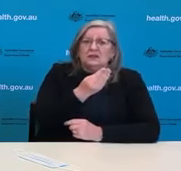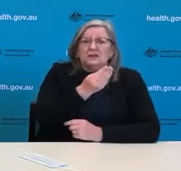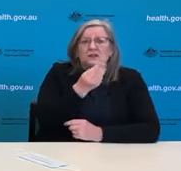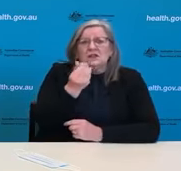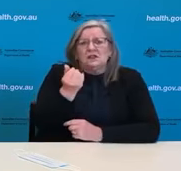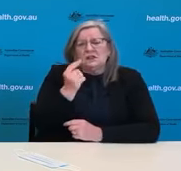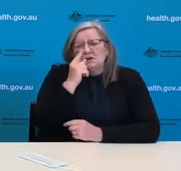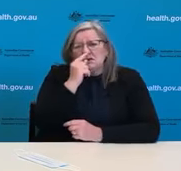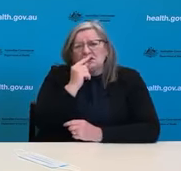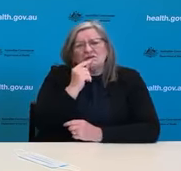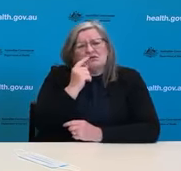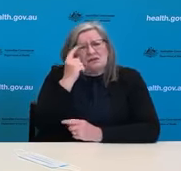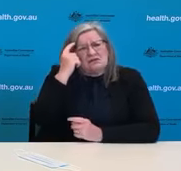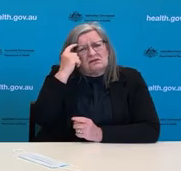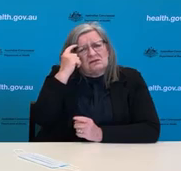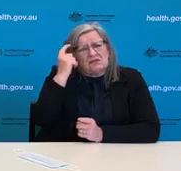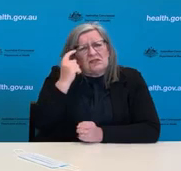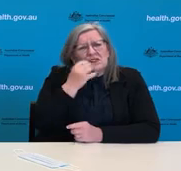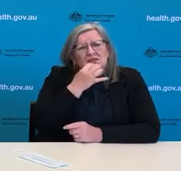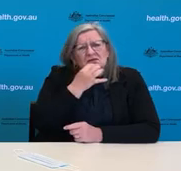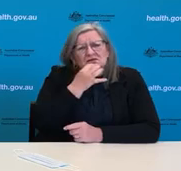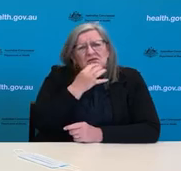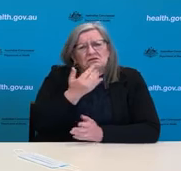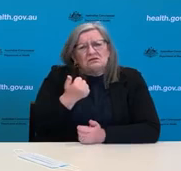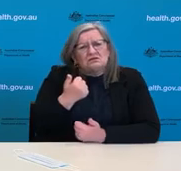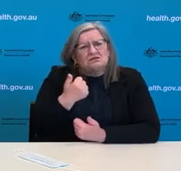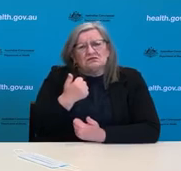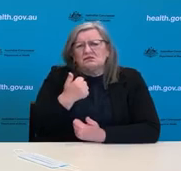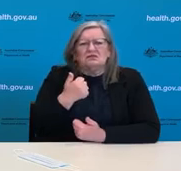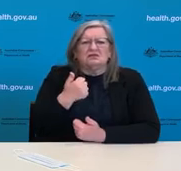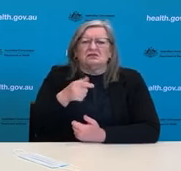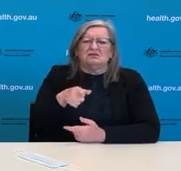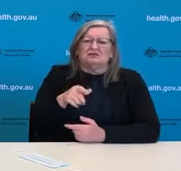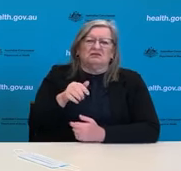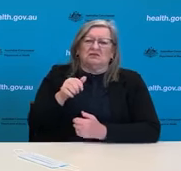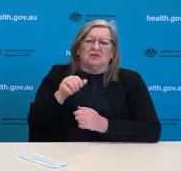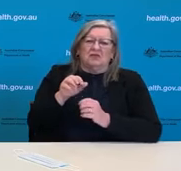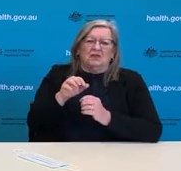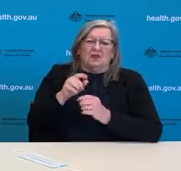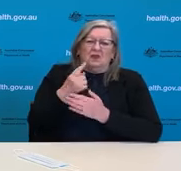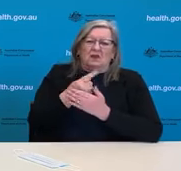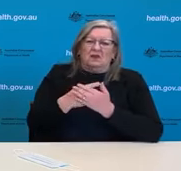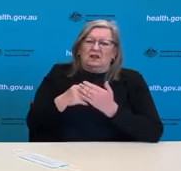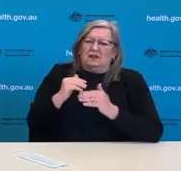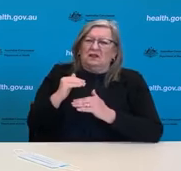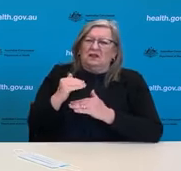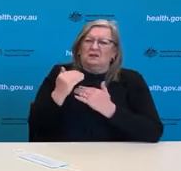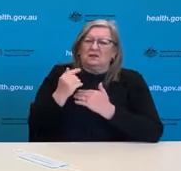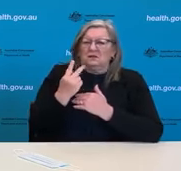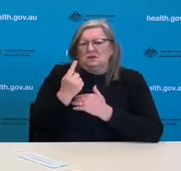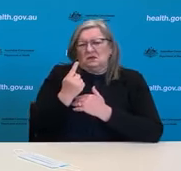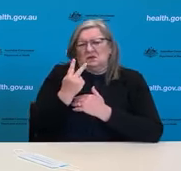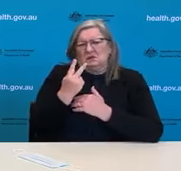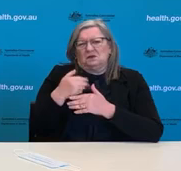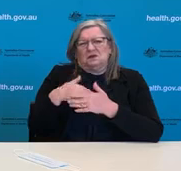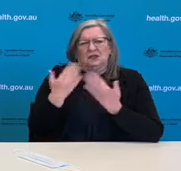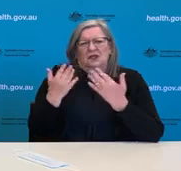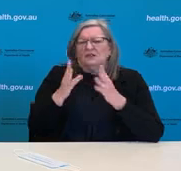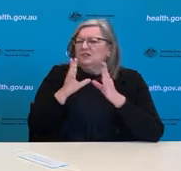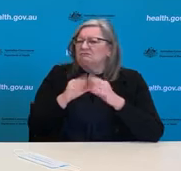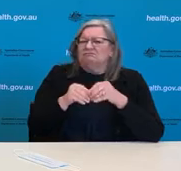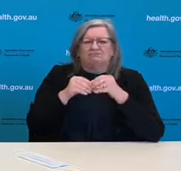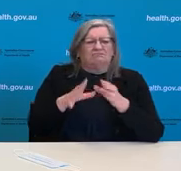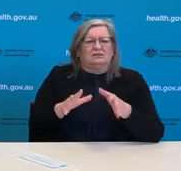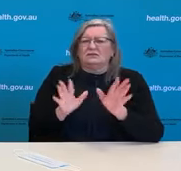These symptoms are self-limiting. That means that they only last for a day or two. Important to have